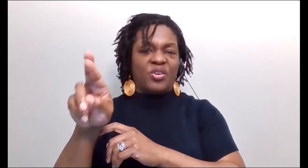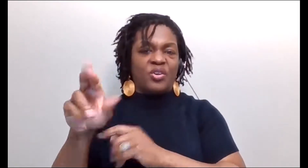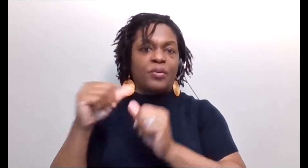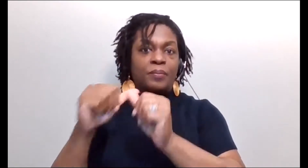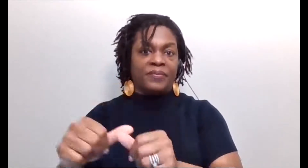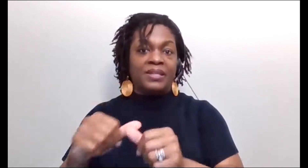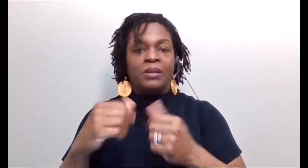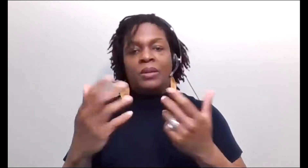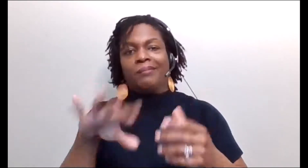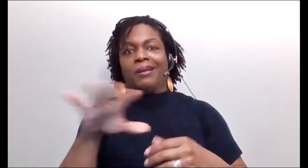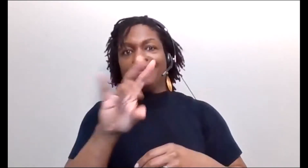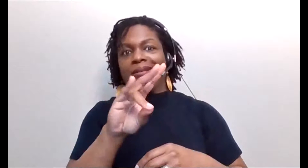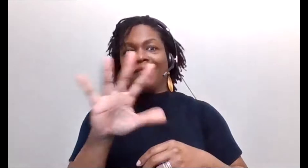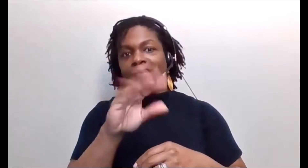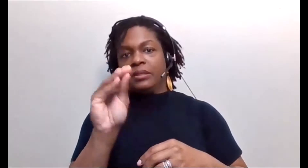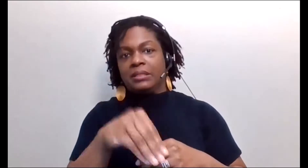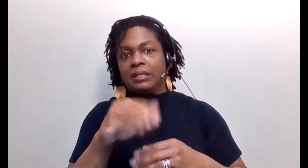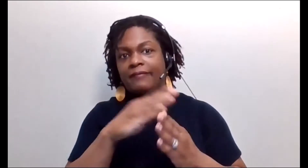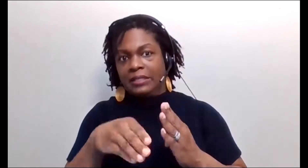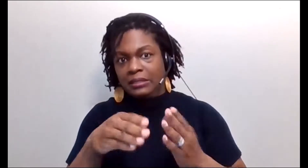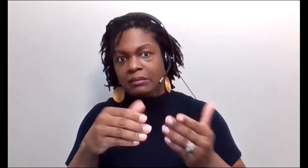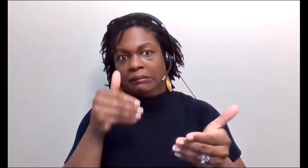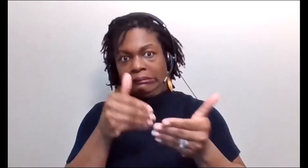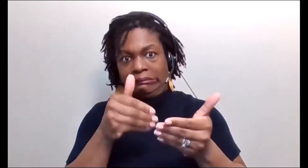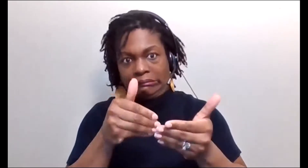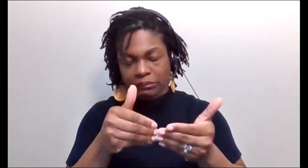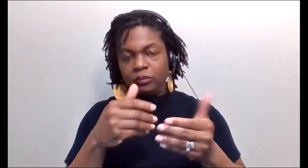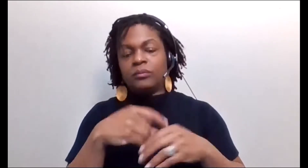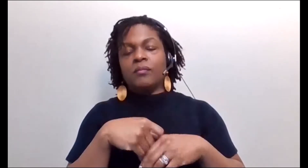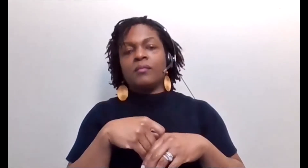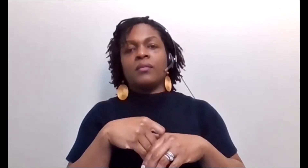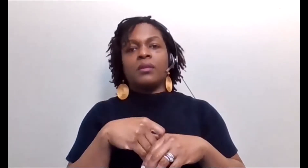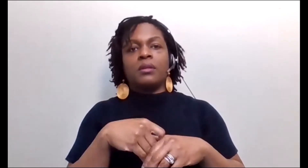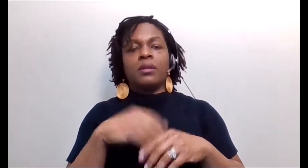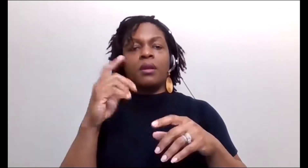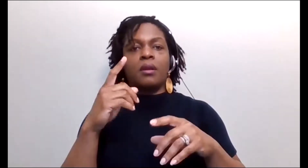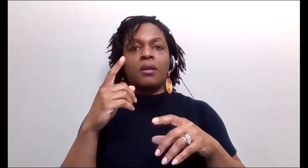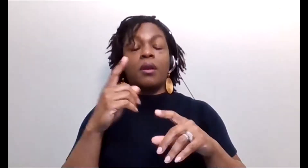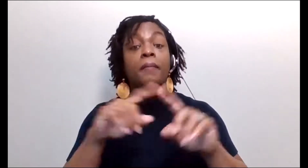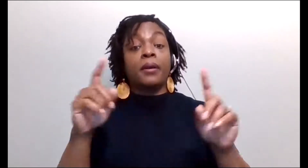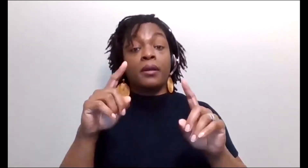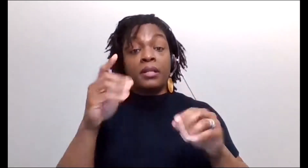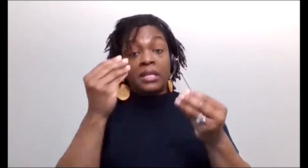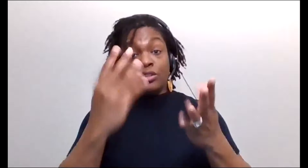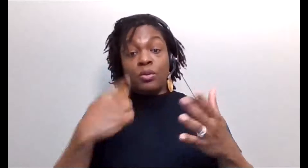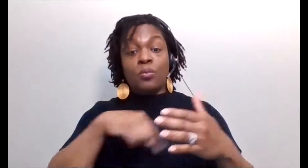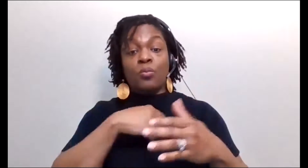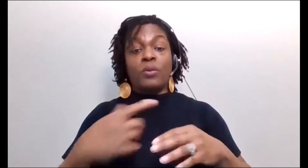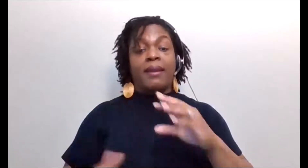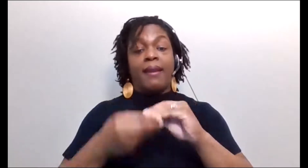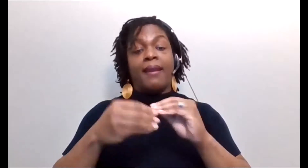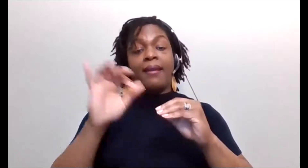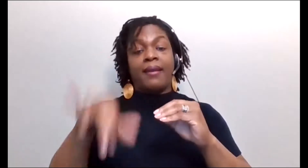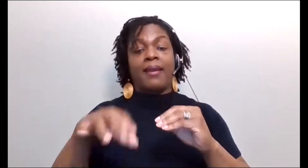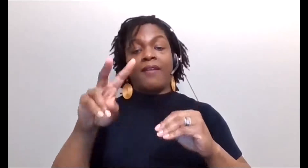done. Also, you guys know that we added a virtual day hab option with